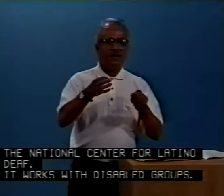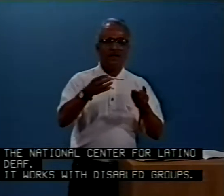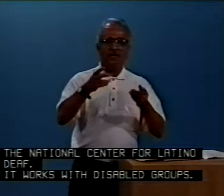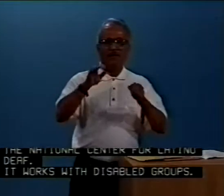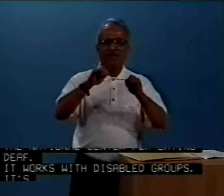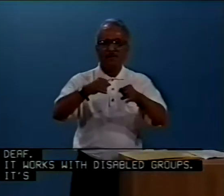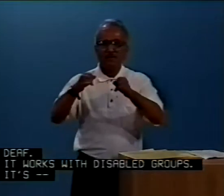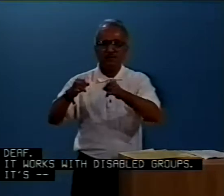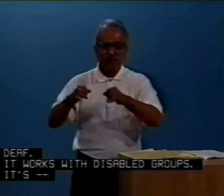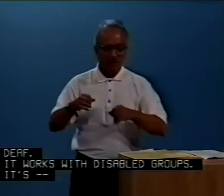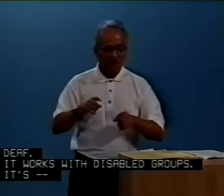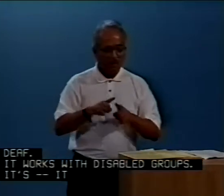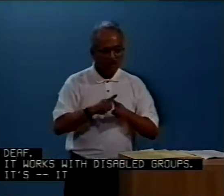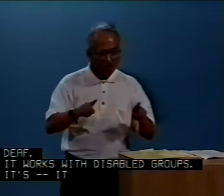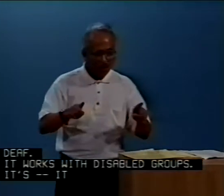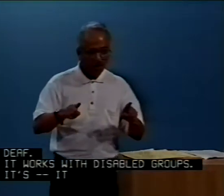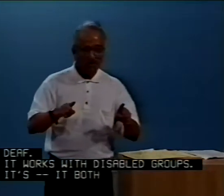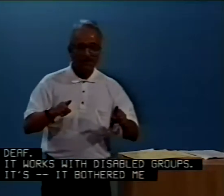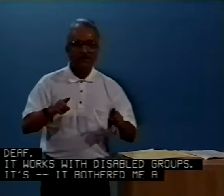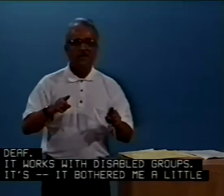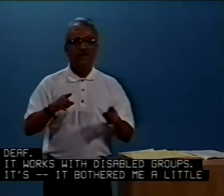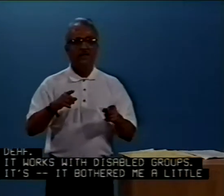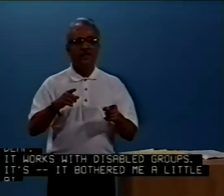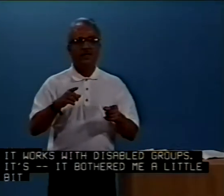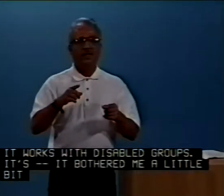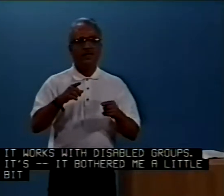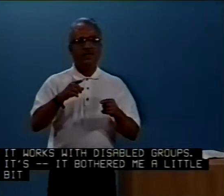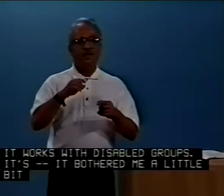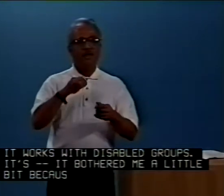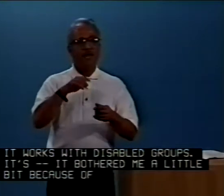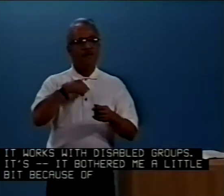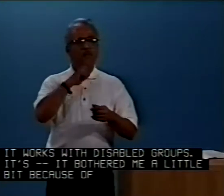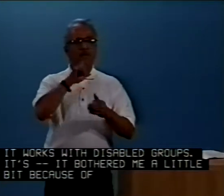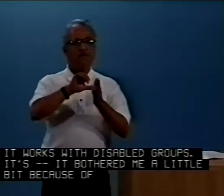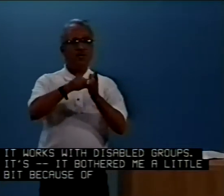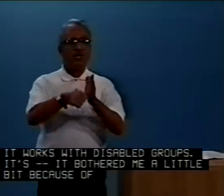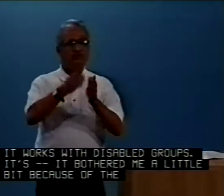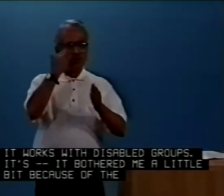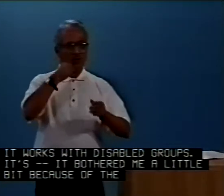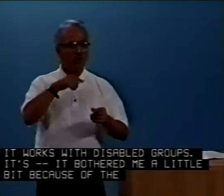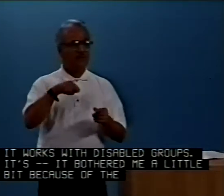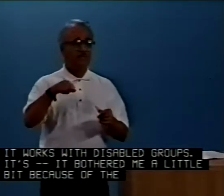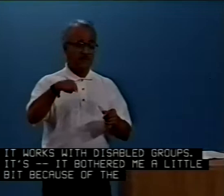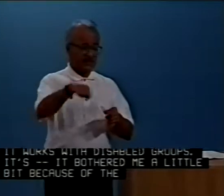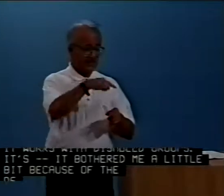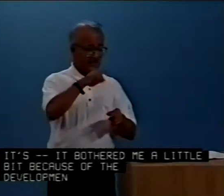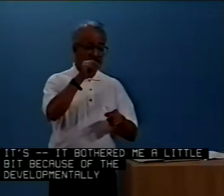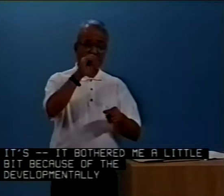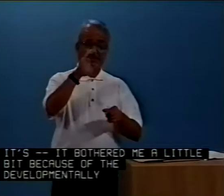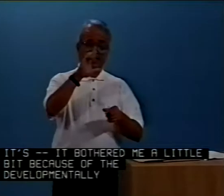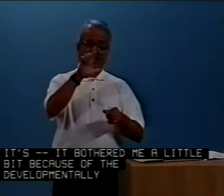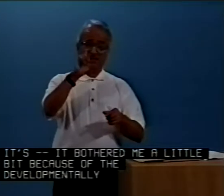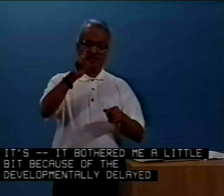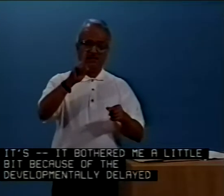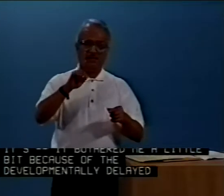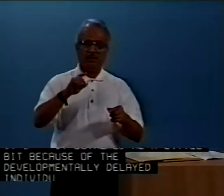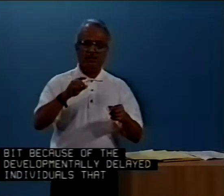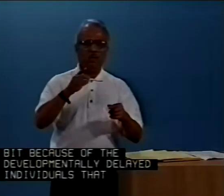development delayed individuals that are involved, but I'm very impressed with the group, nevertheless, the